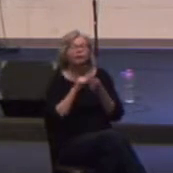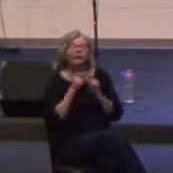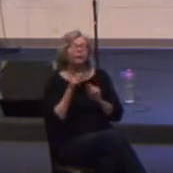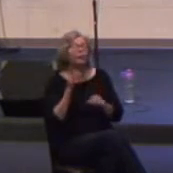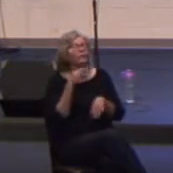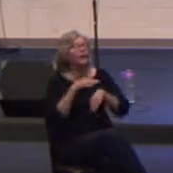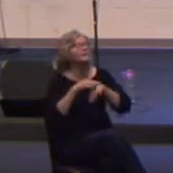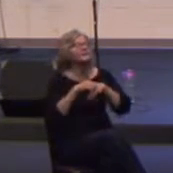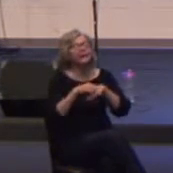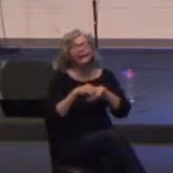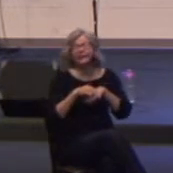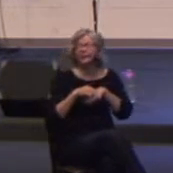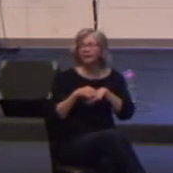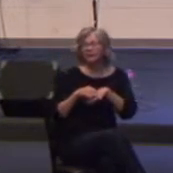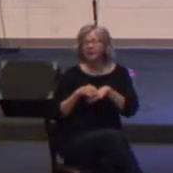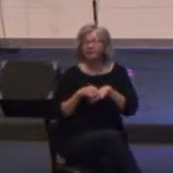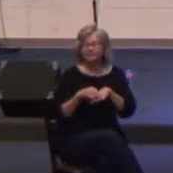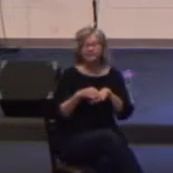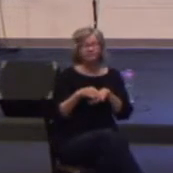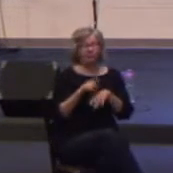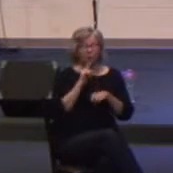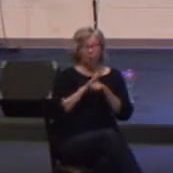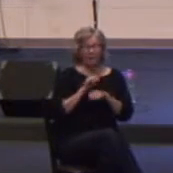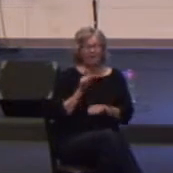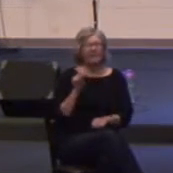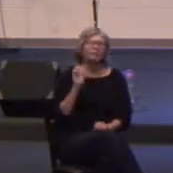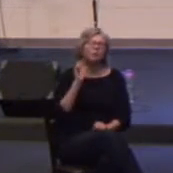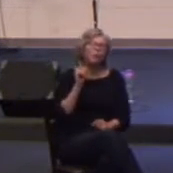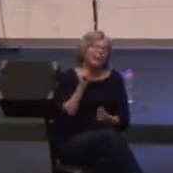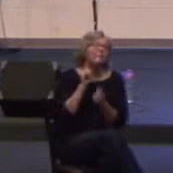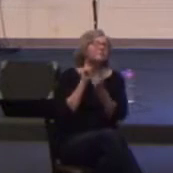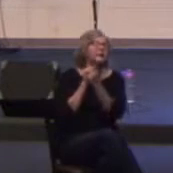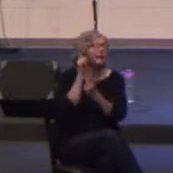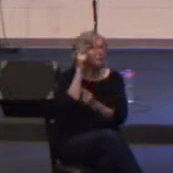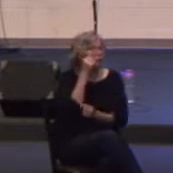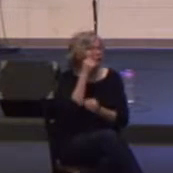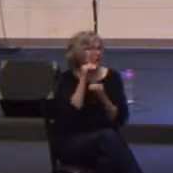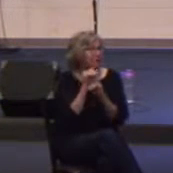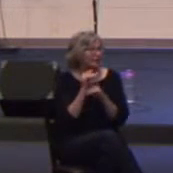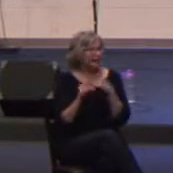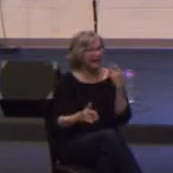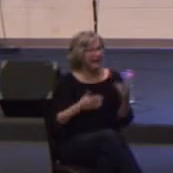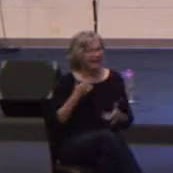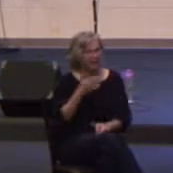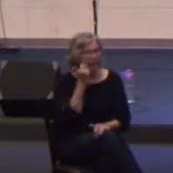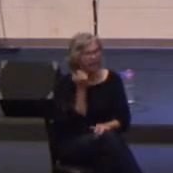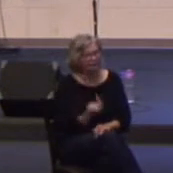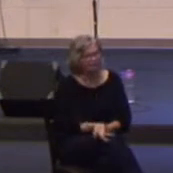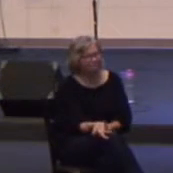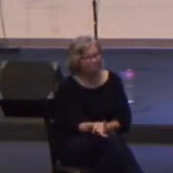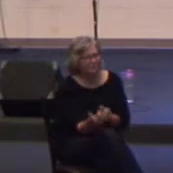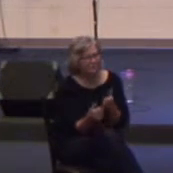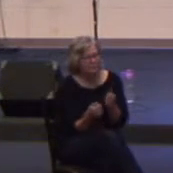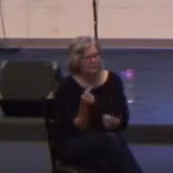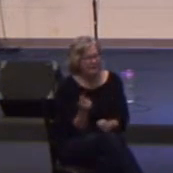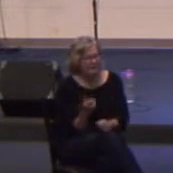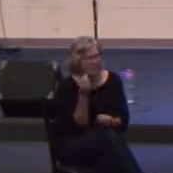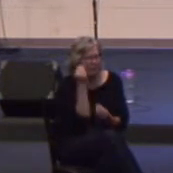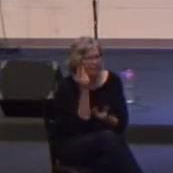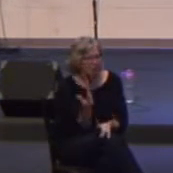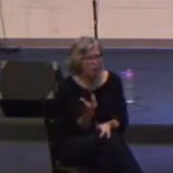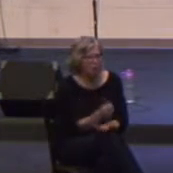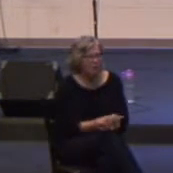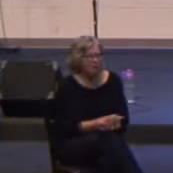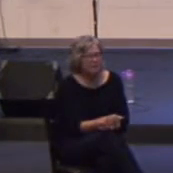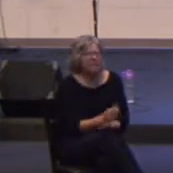or your fiance, you promised them that you would meet them for dinner, and it's going to be very exciting, and you forget to text them and let them